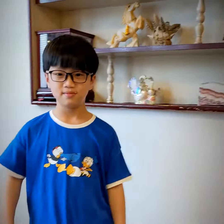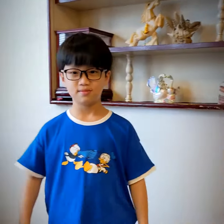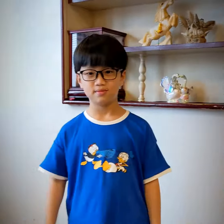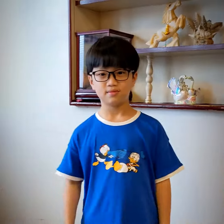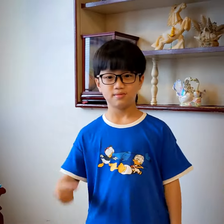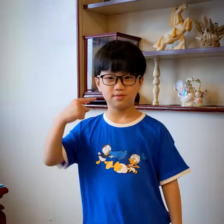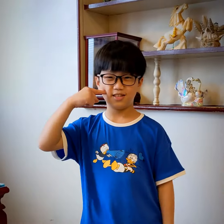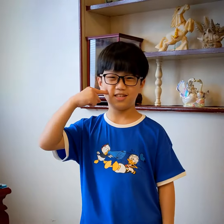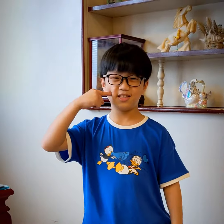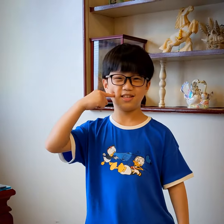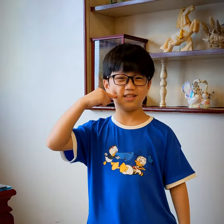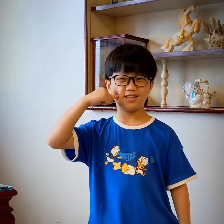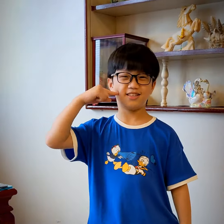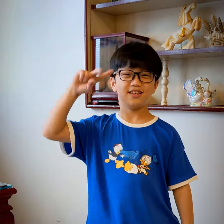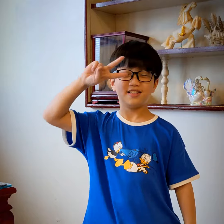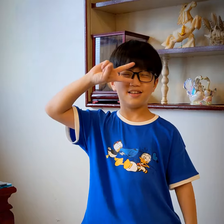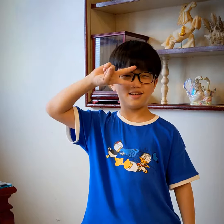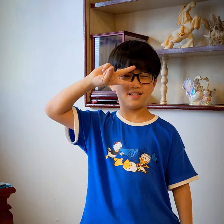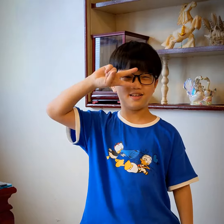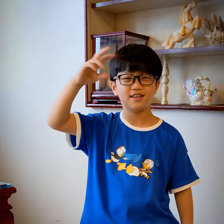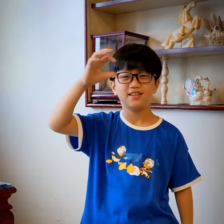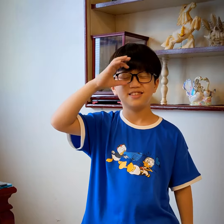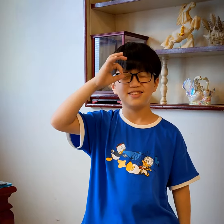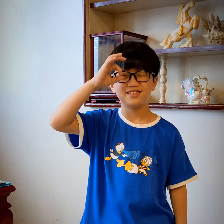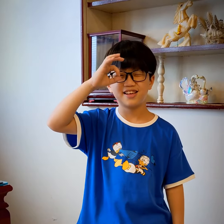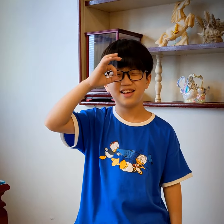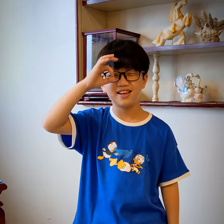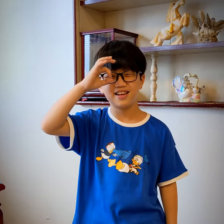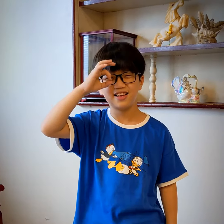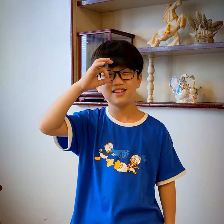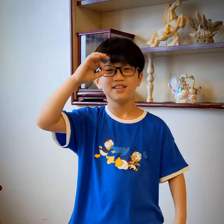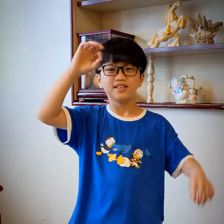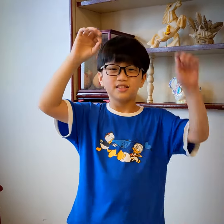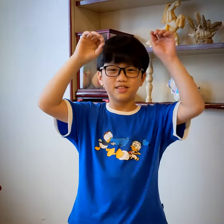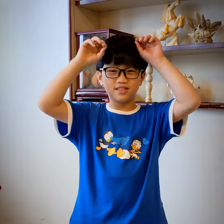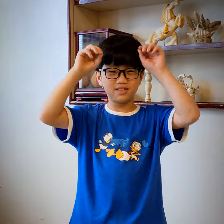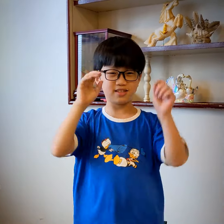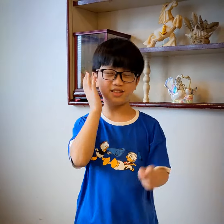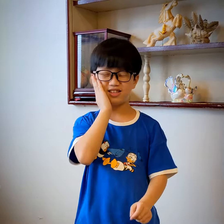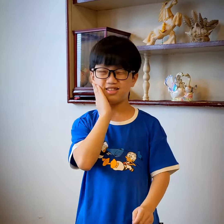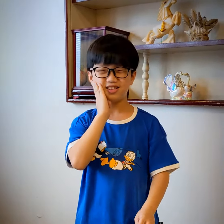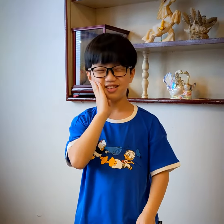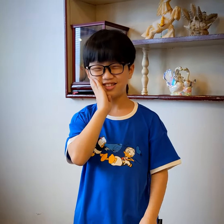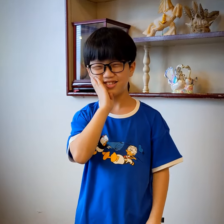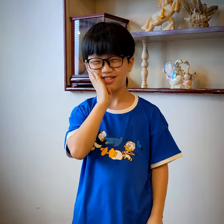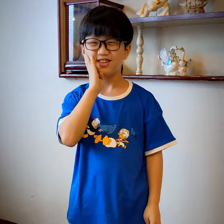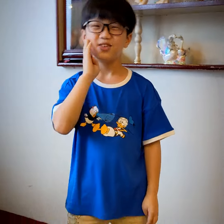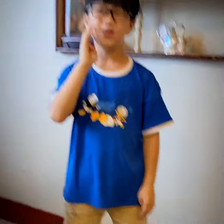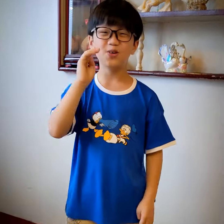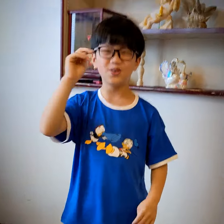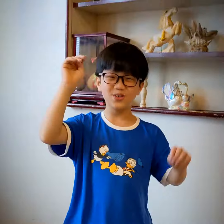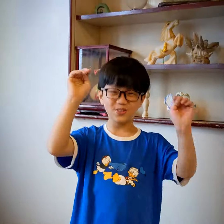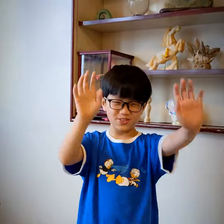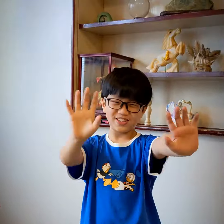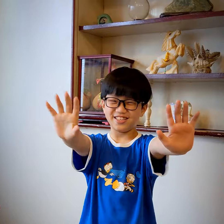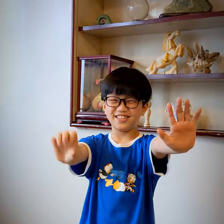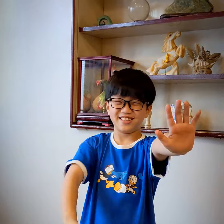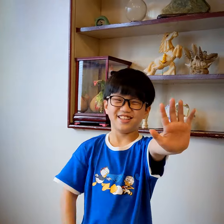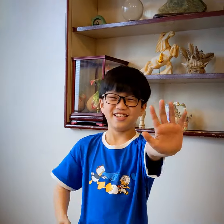You don't know what you do You must follow me up to meet you In the and morning